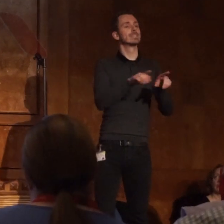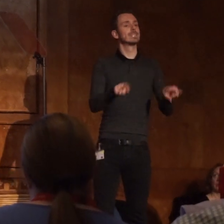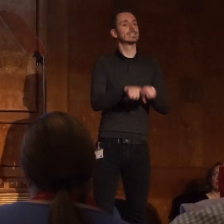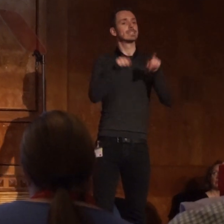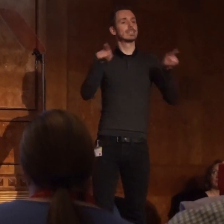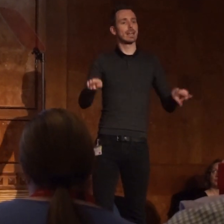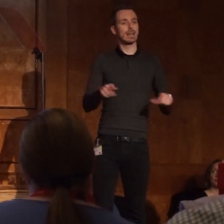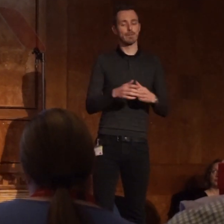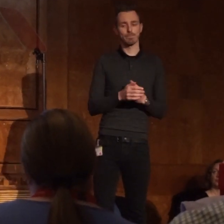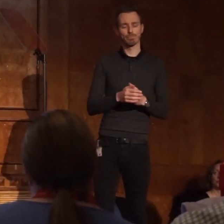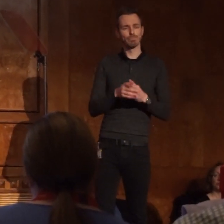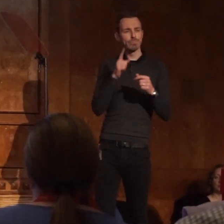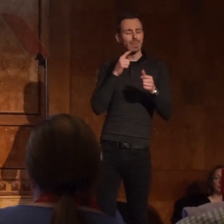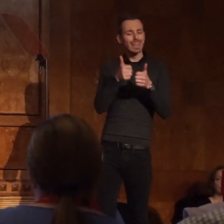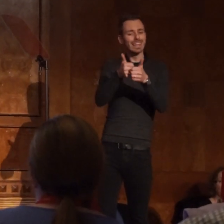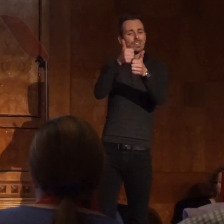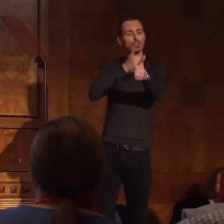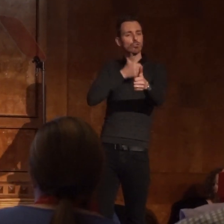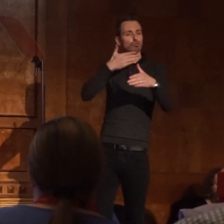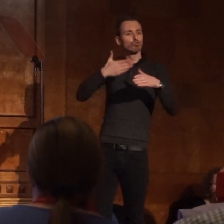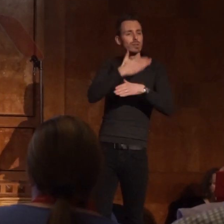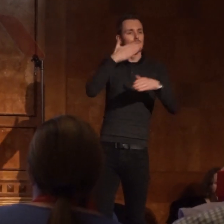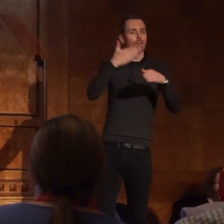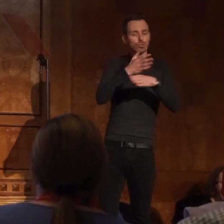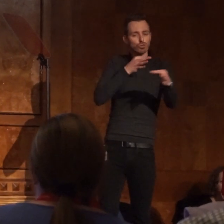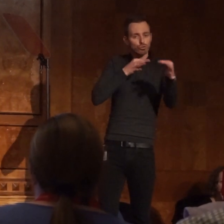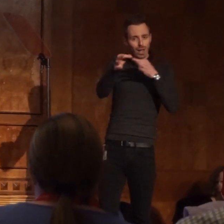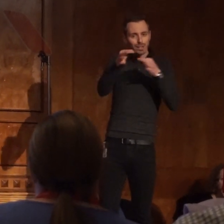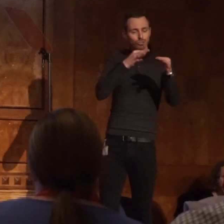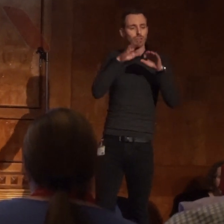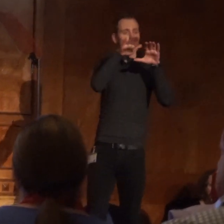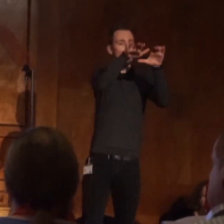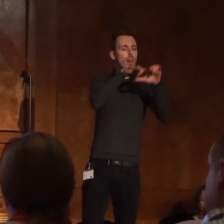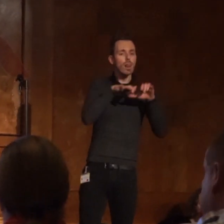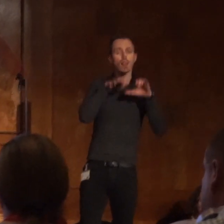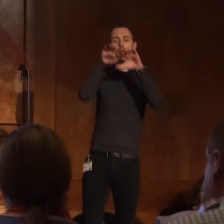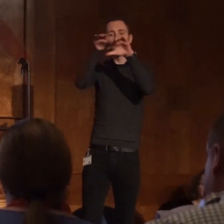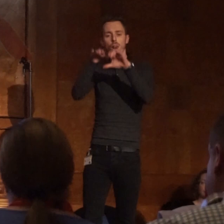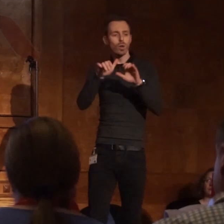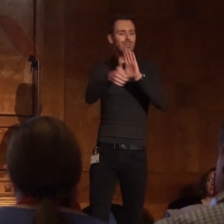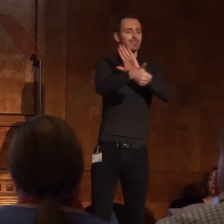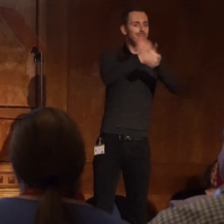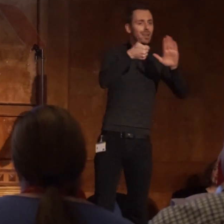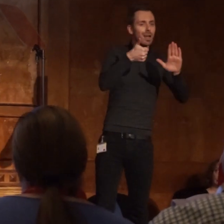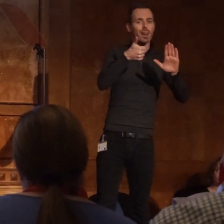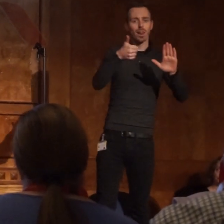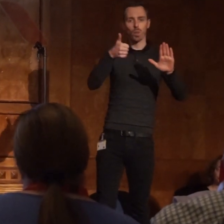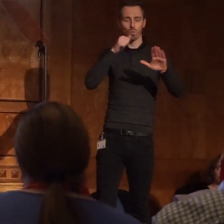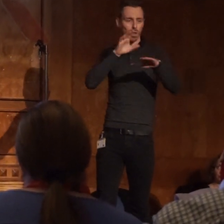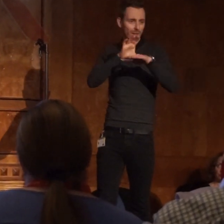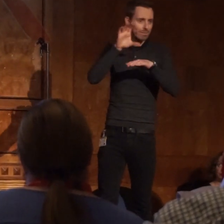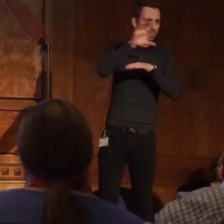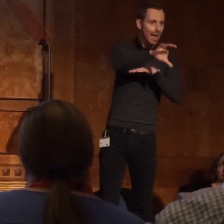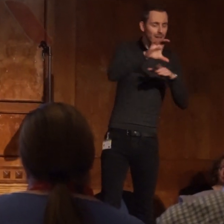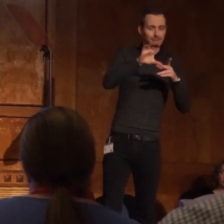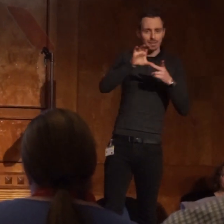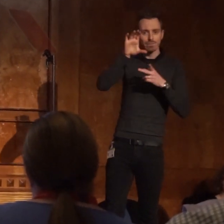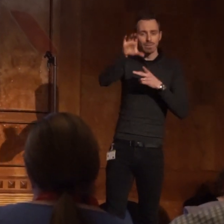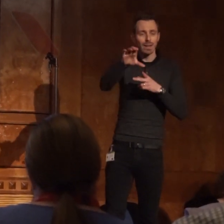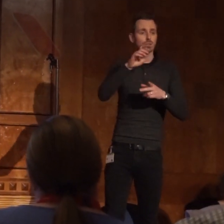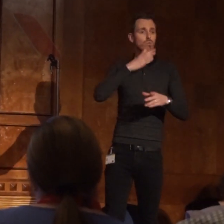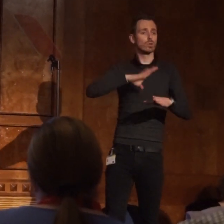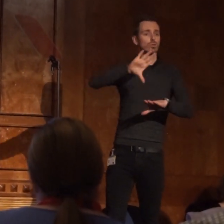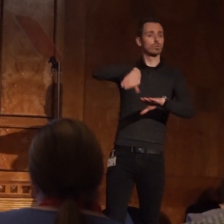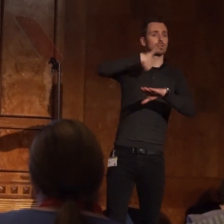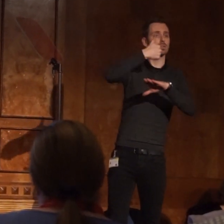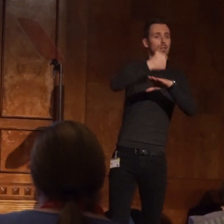strategy will be ensuring that we're investing in people's skills. creating a national education service, which